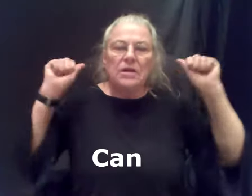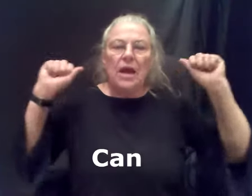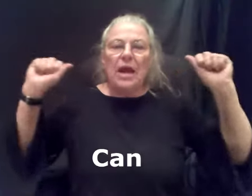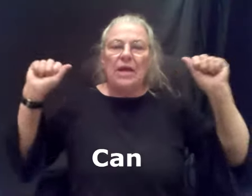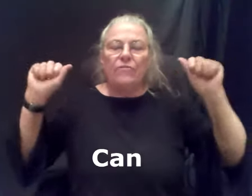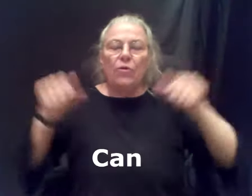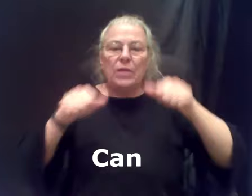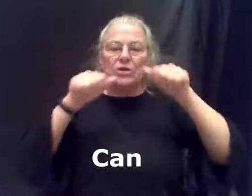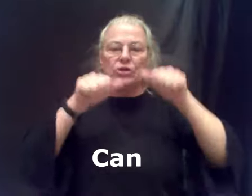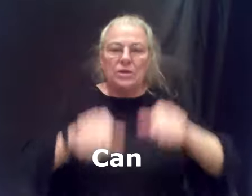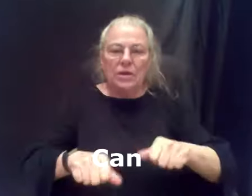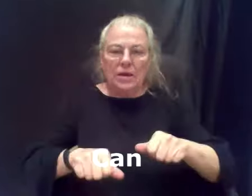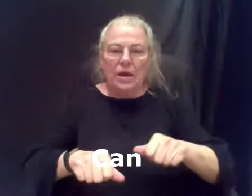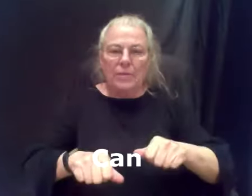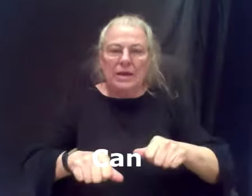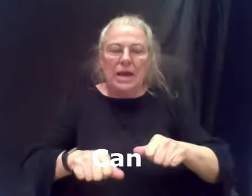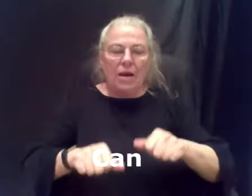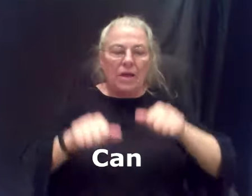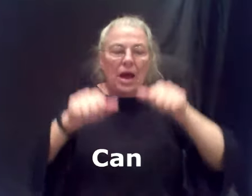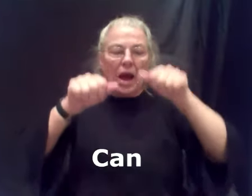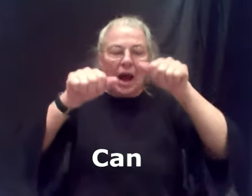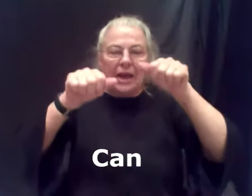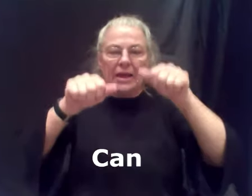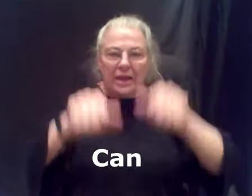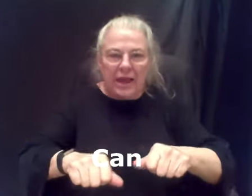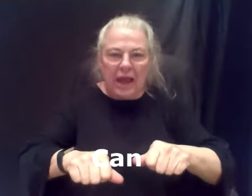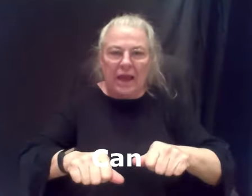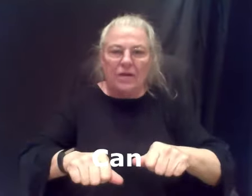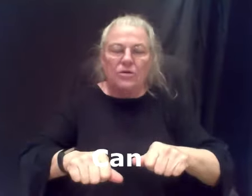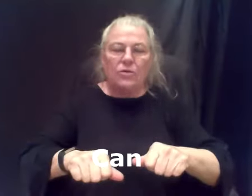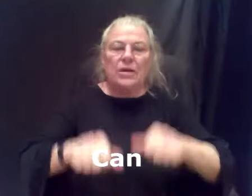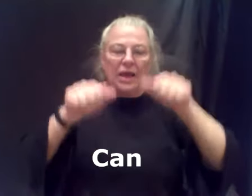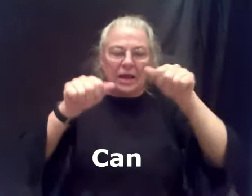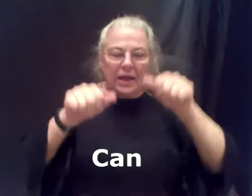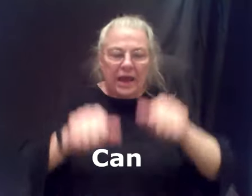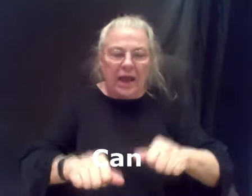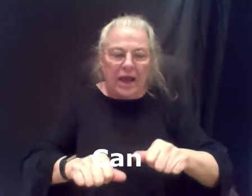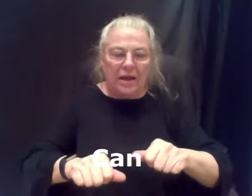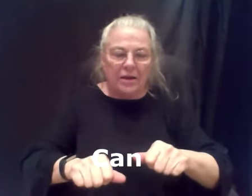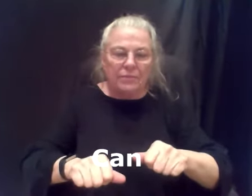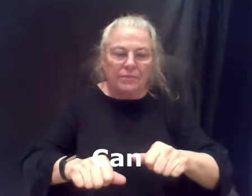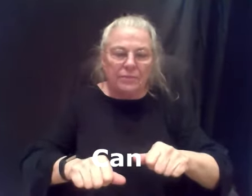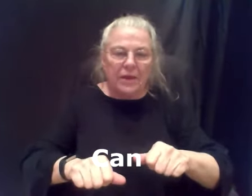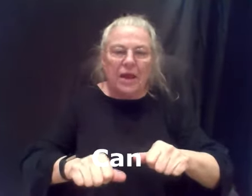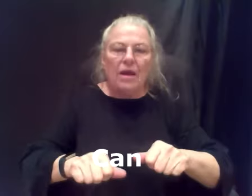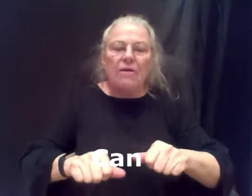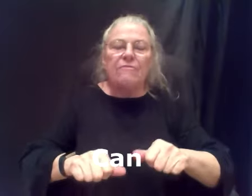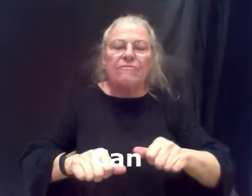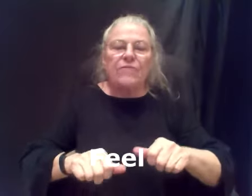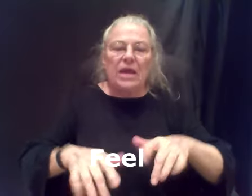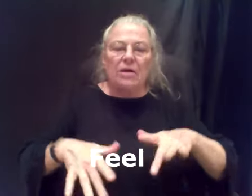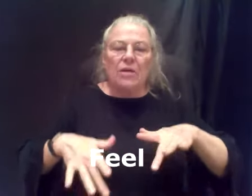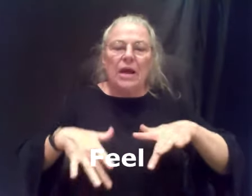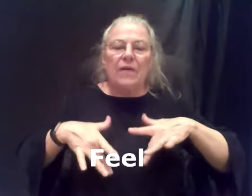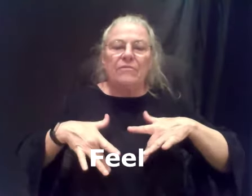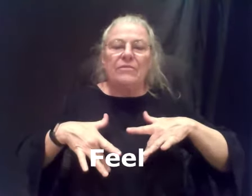A formation, coming down. I can do it. Can. Feel, and